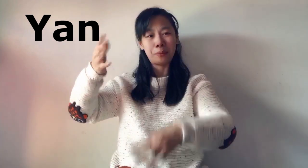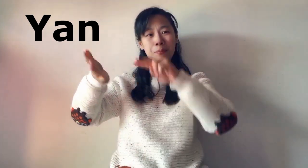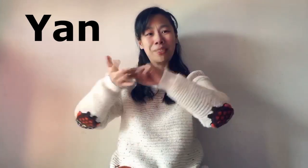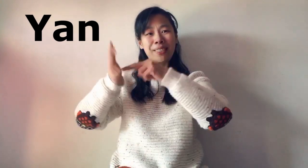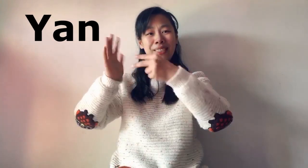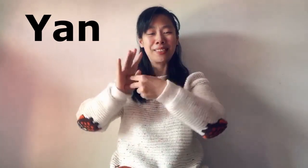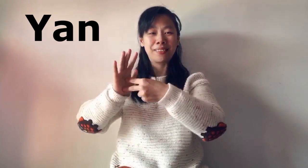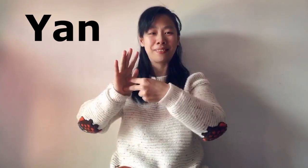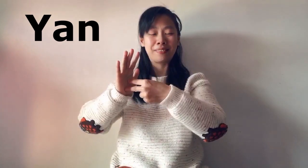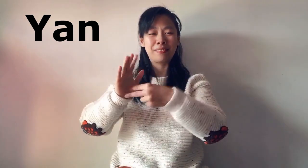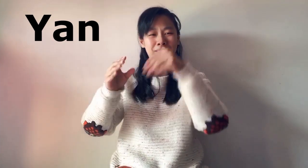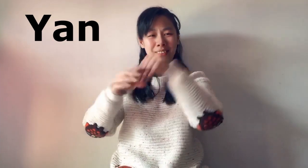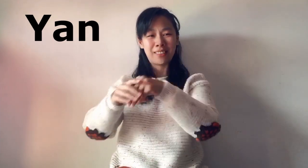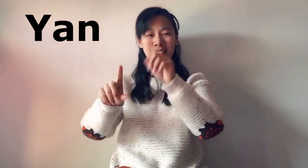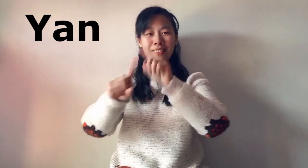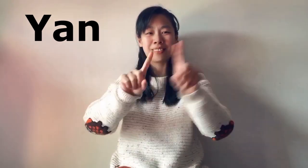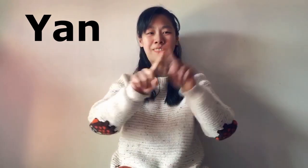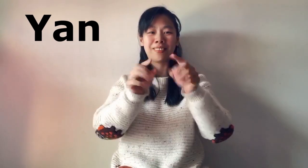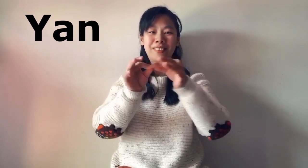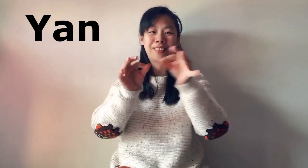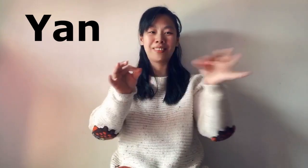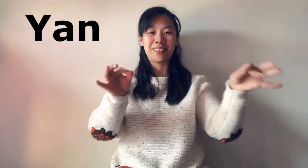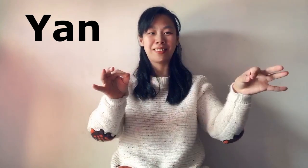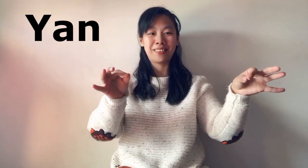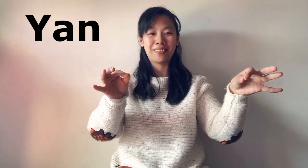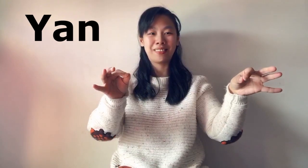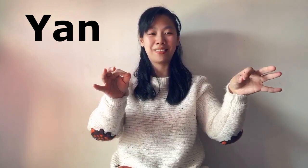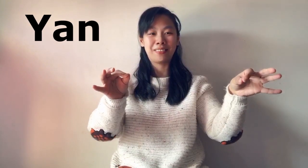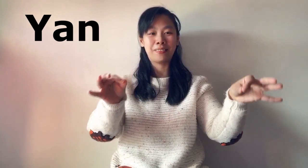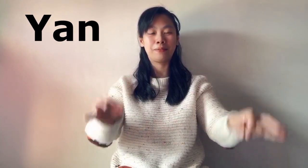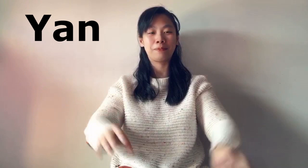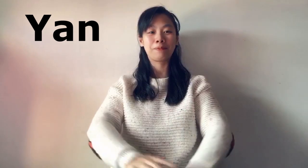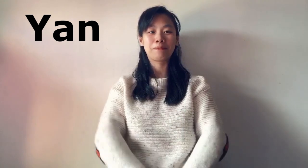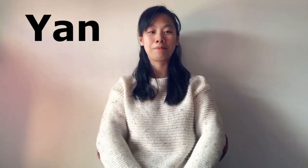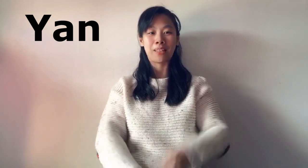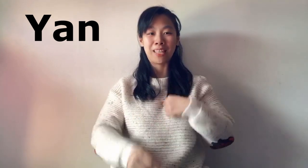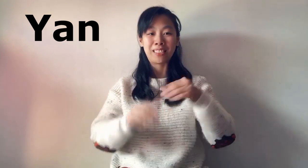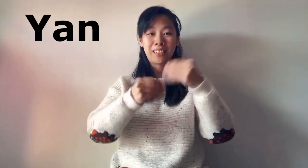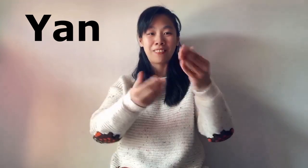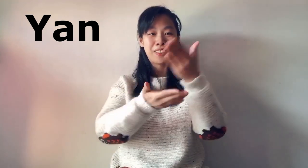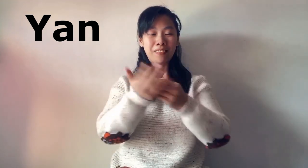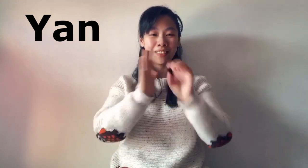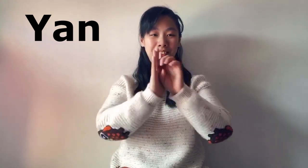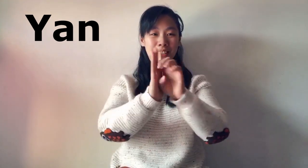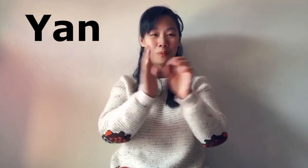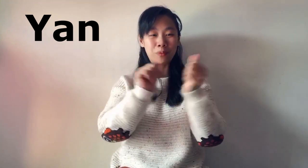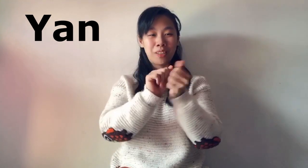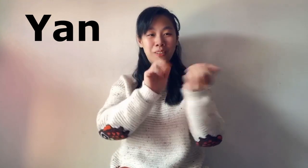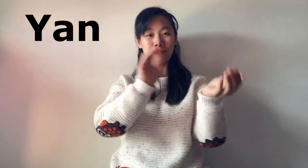different meanings that the word light has I'm going to show them to you in different sentences so you can see how they can be